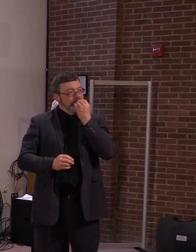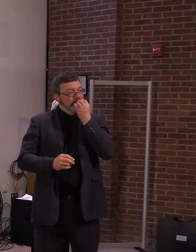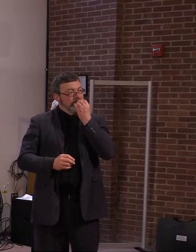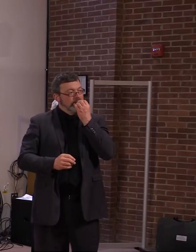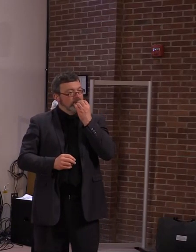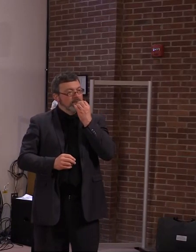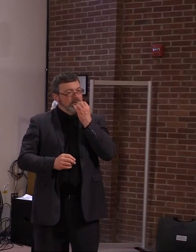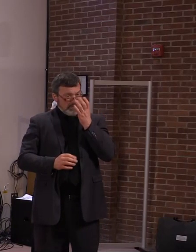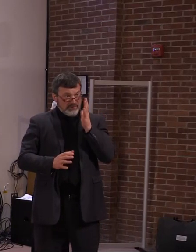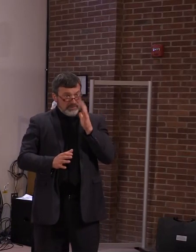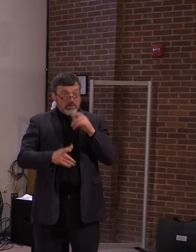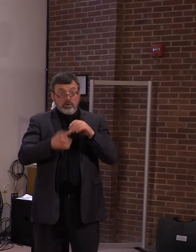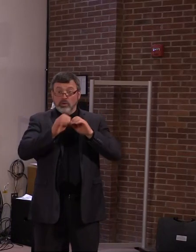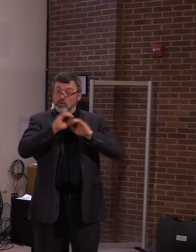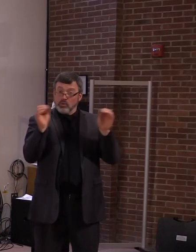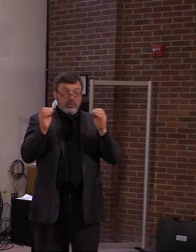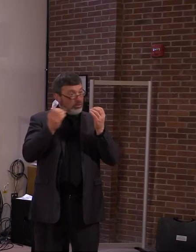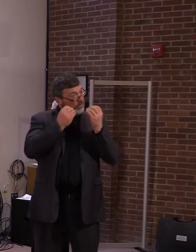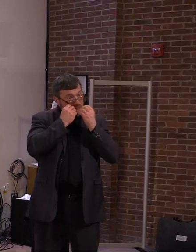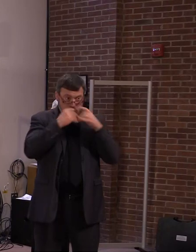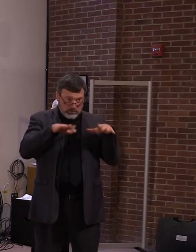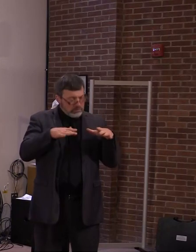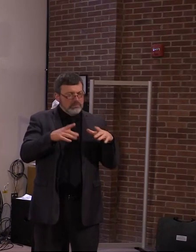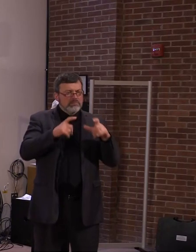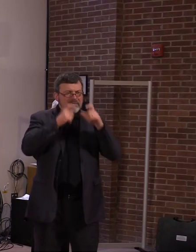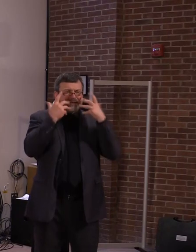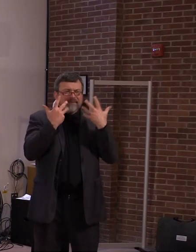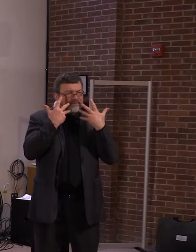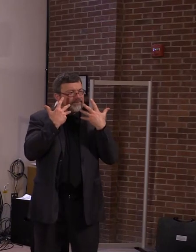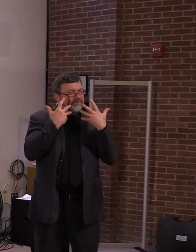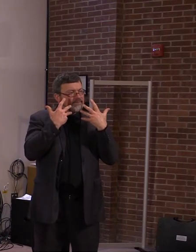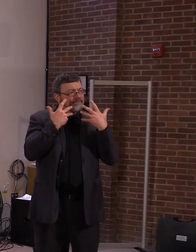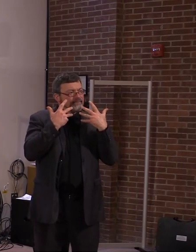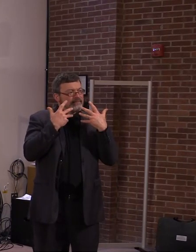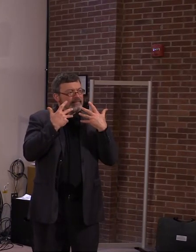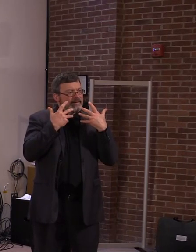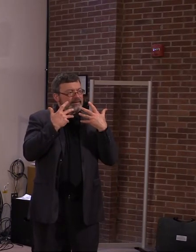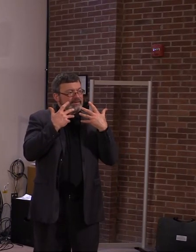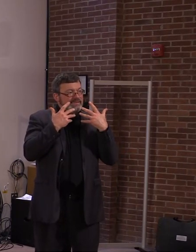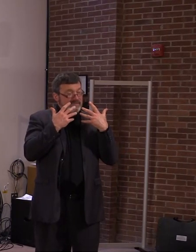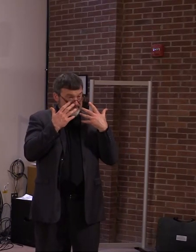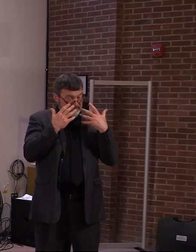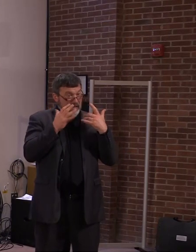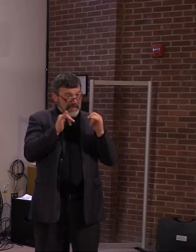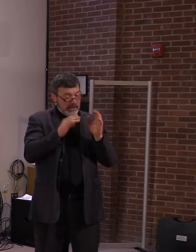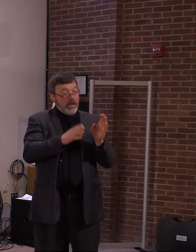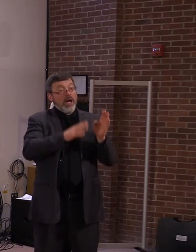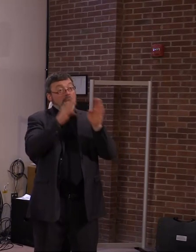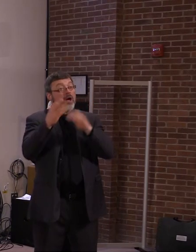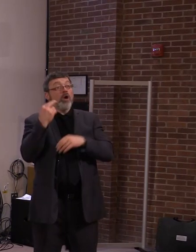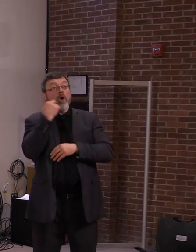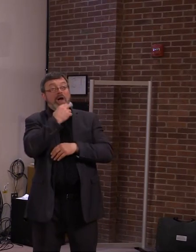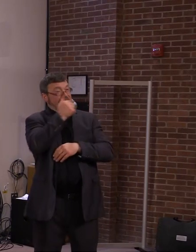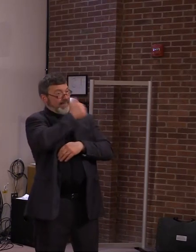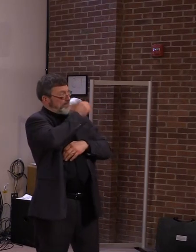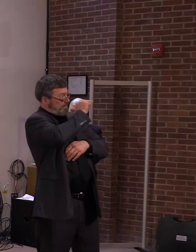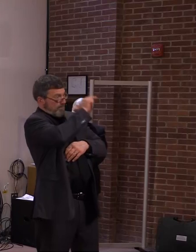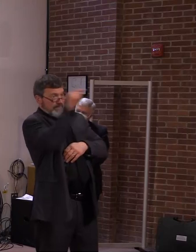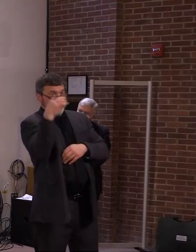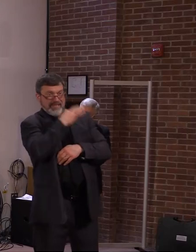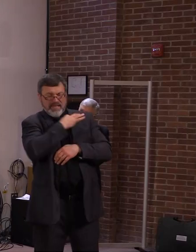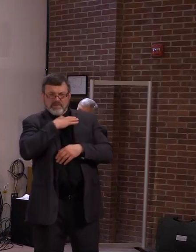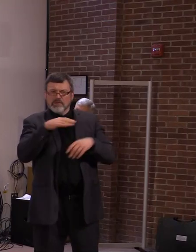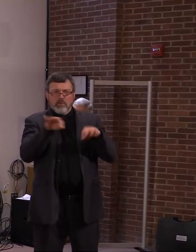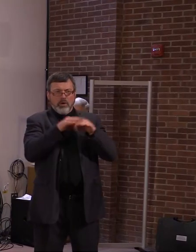I'd also recommend that more for the staff of the restaurants as well. Not that we're seeing widespread numbers of cases and situations